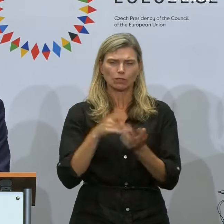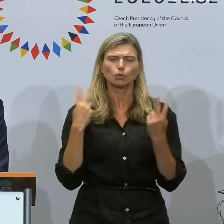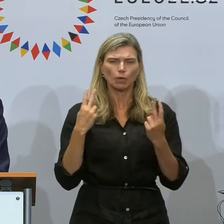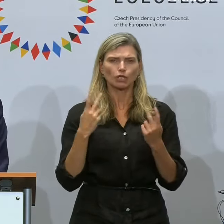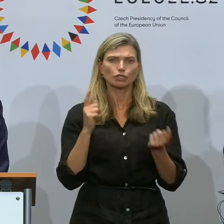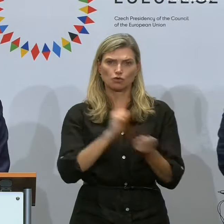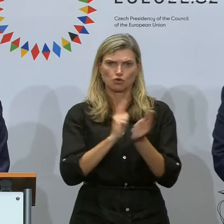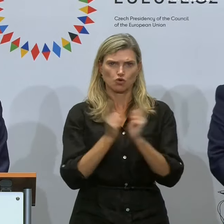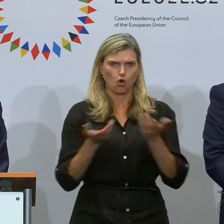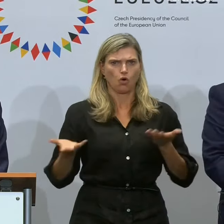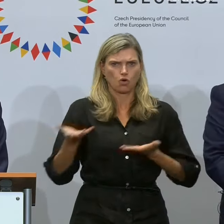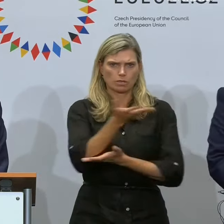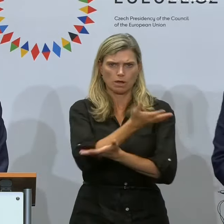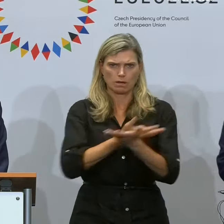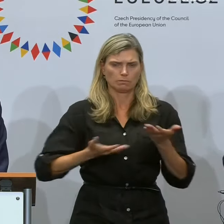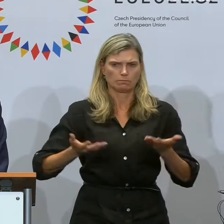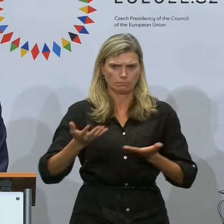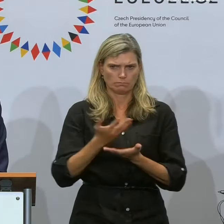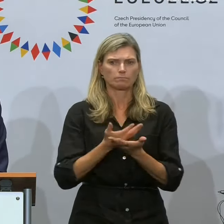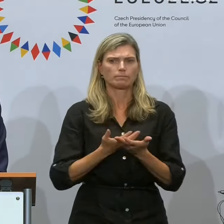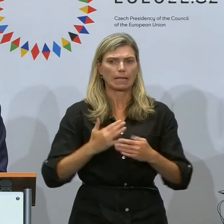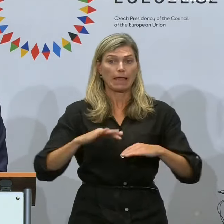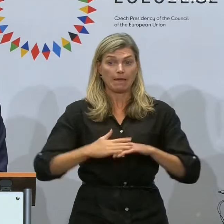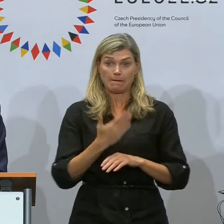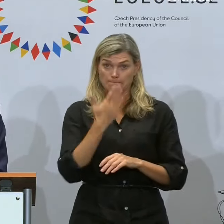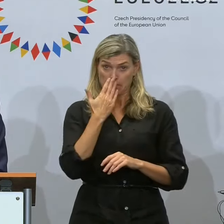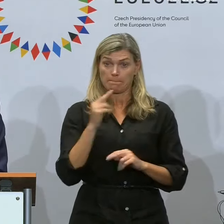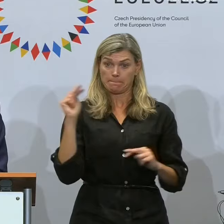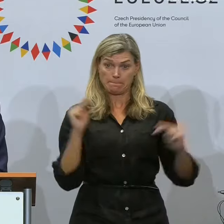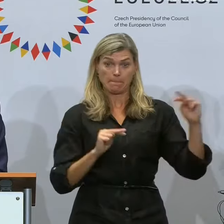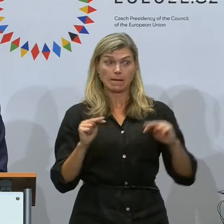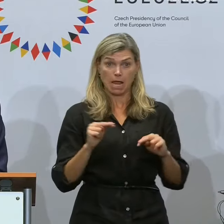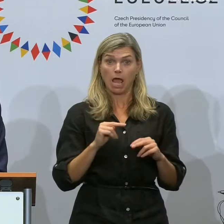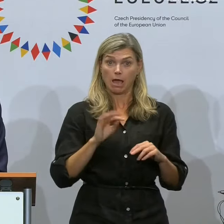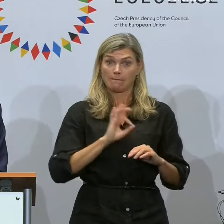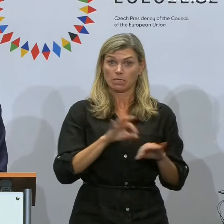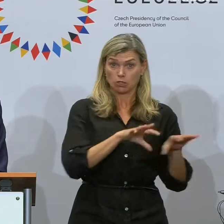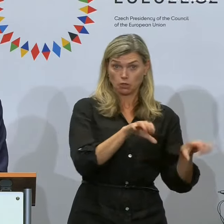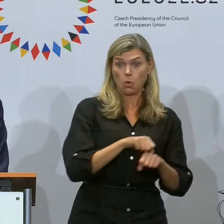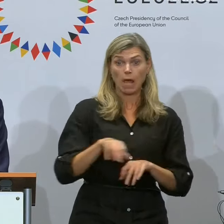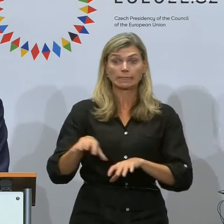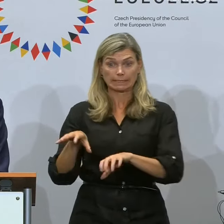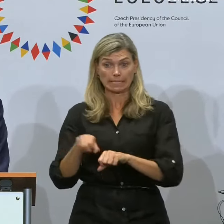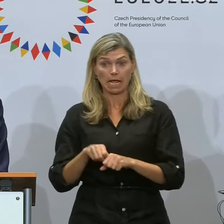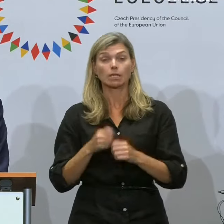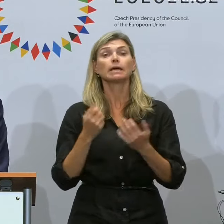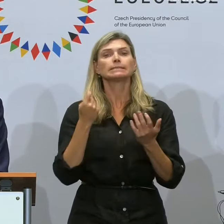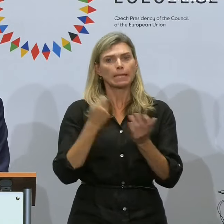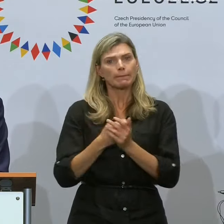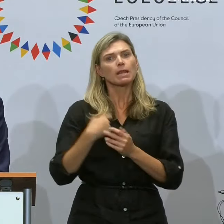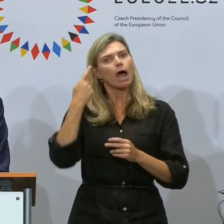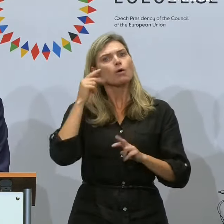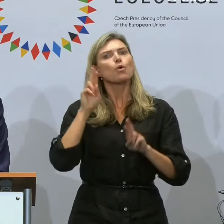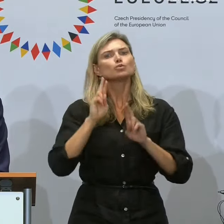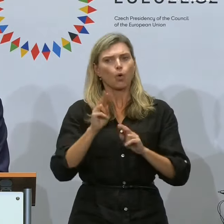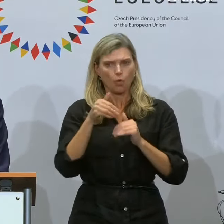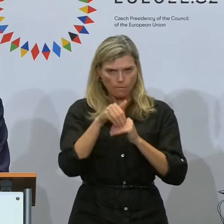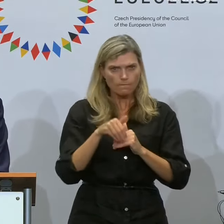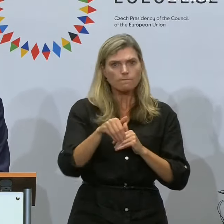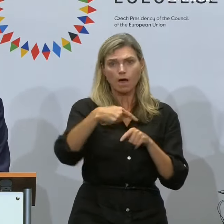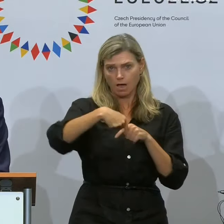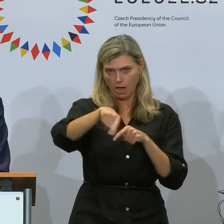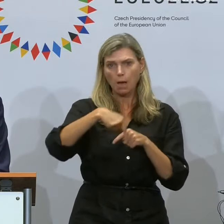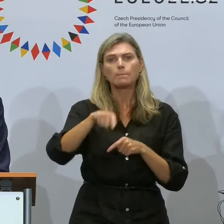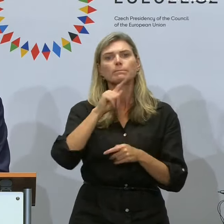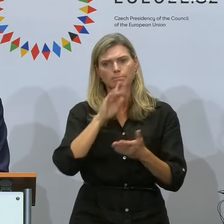I think, everyone concerns, and that I am hoping that in the coming days we are not